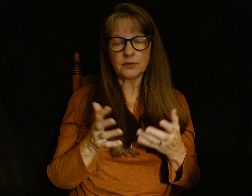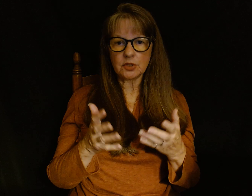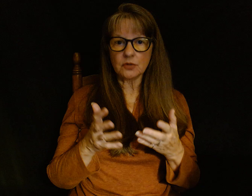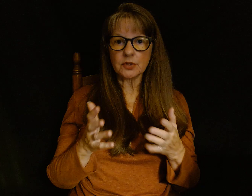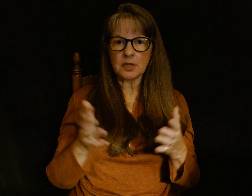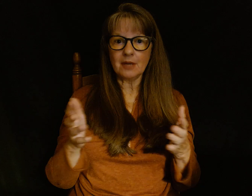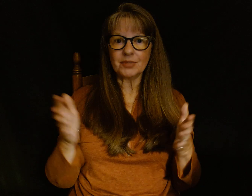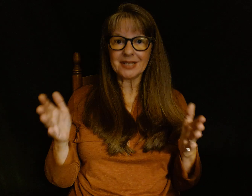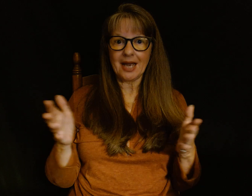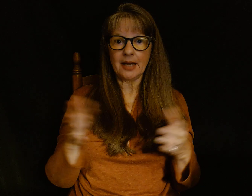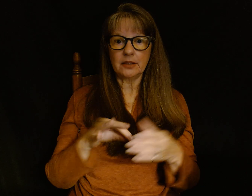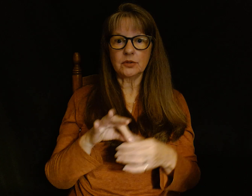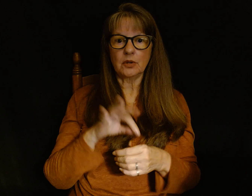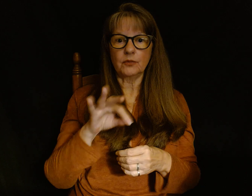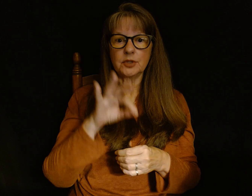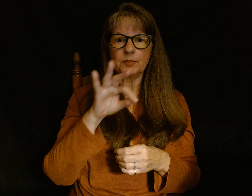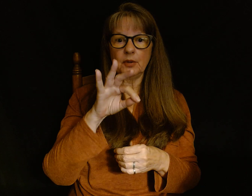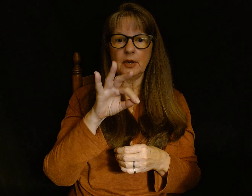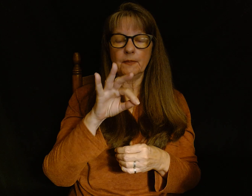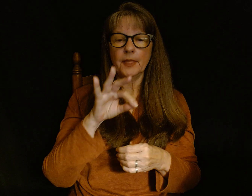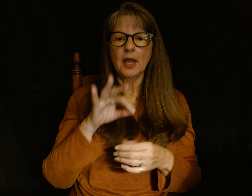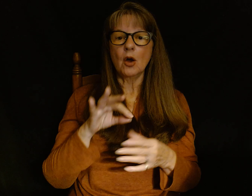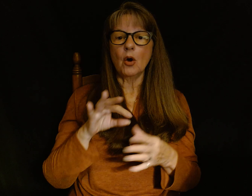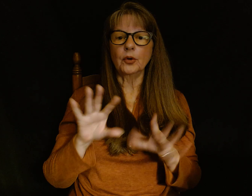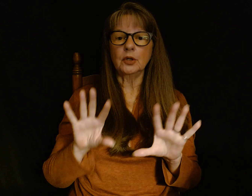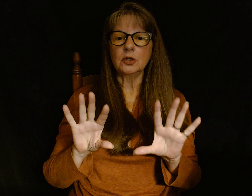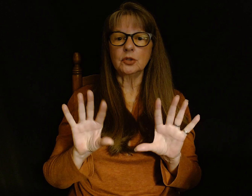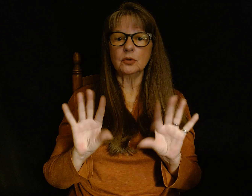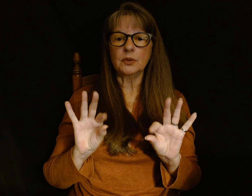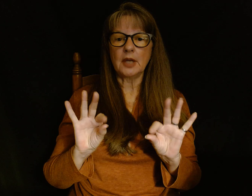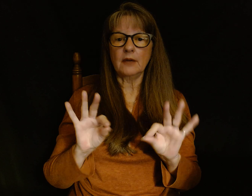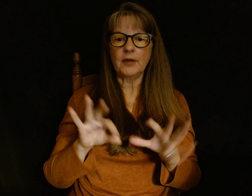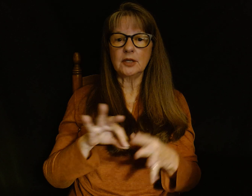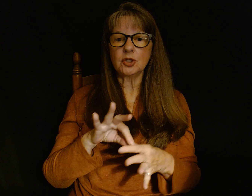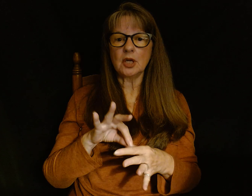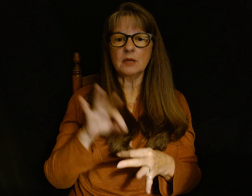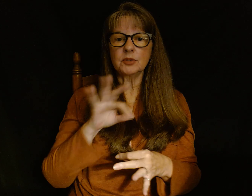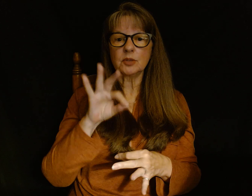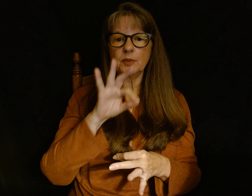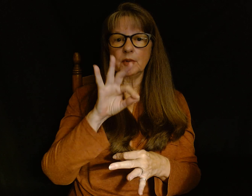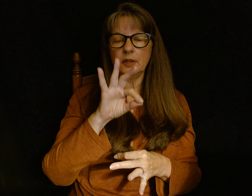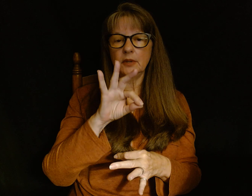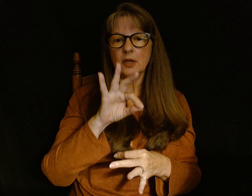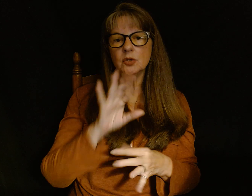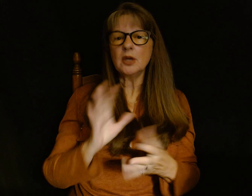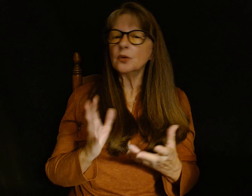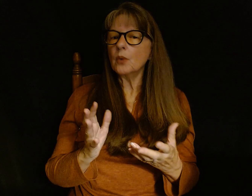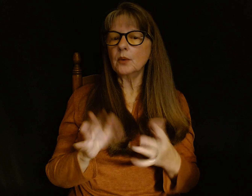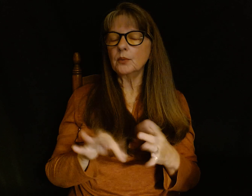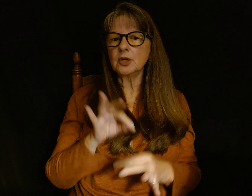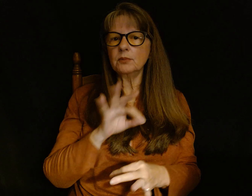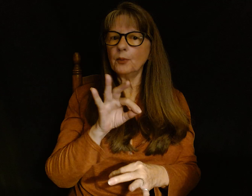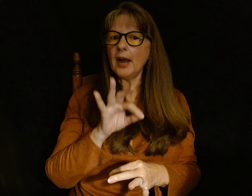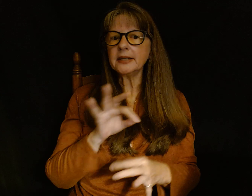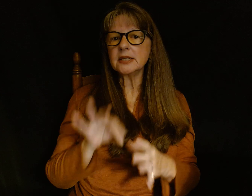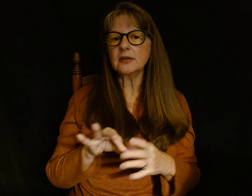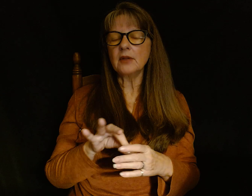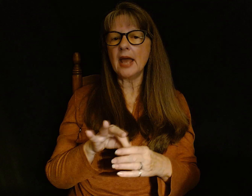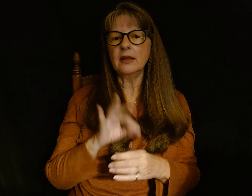still the same sign, so spirit. Or you can do with F hand shape, spirit. So either one, which you practice and see